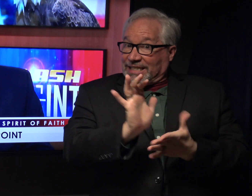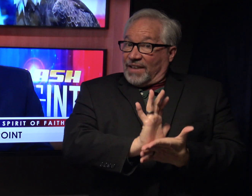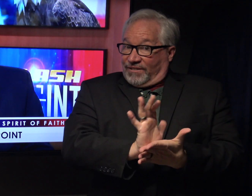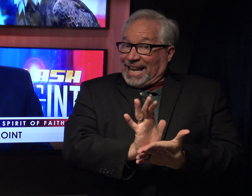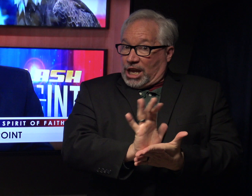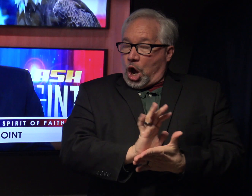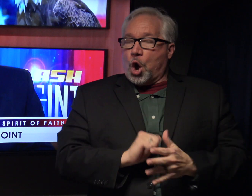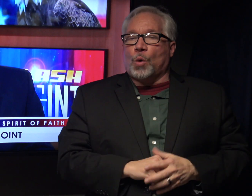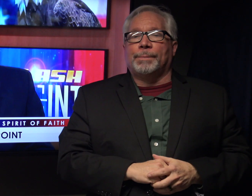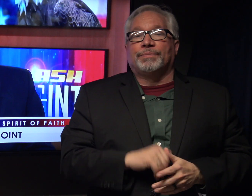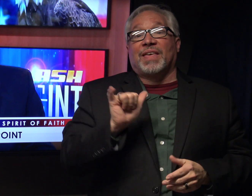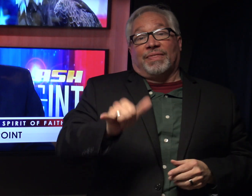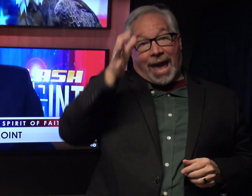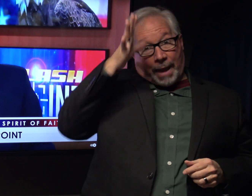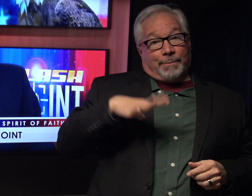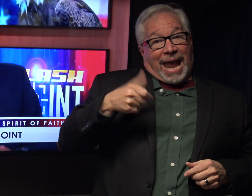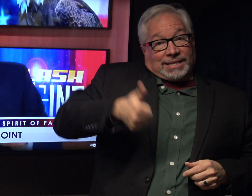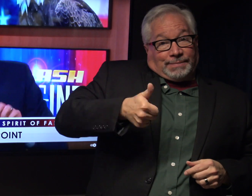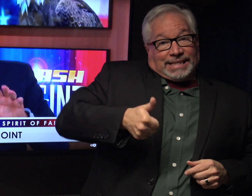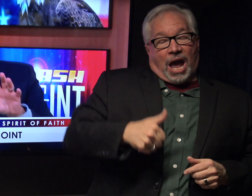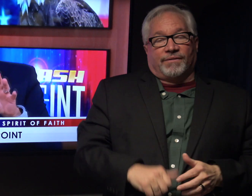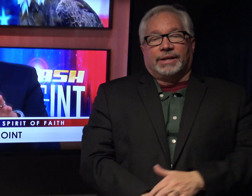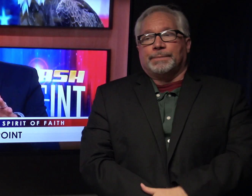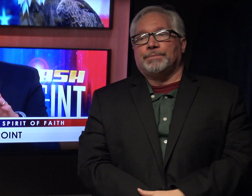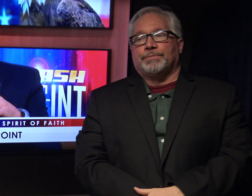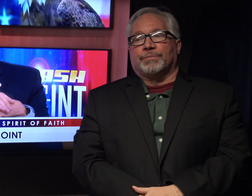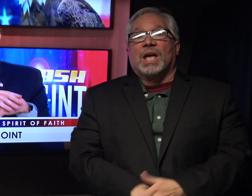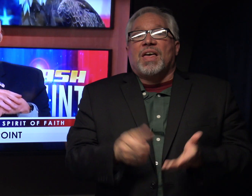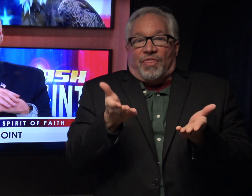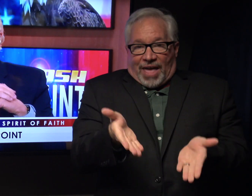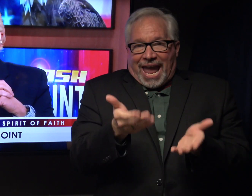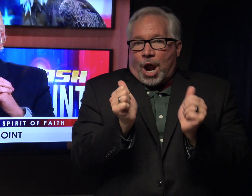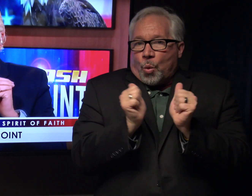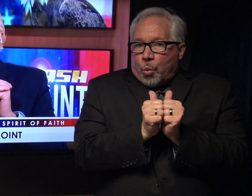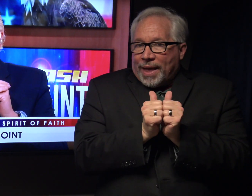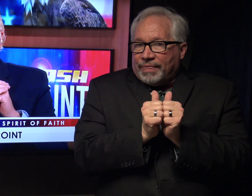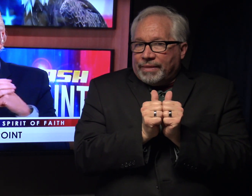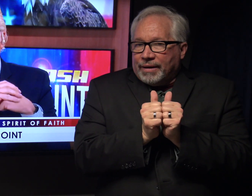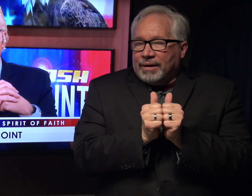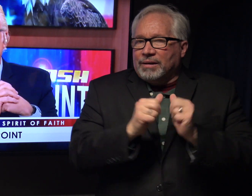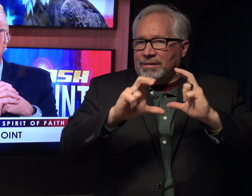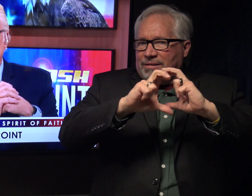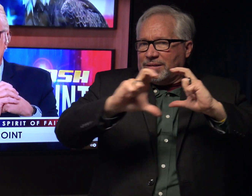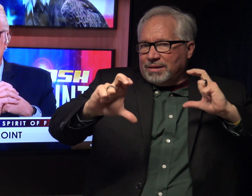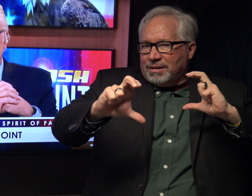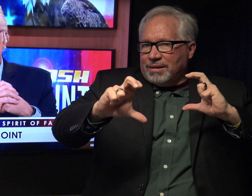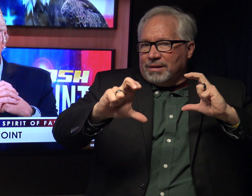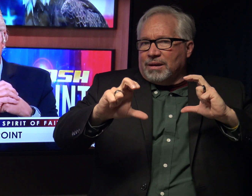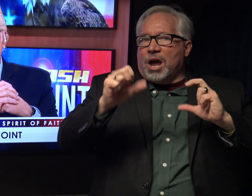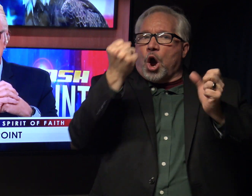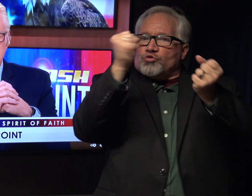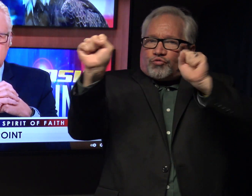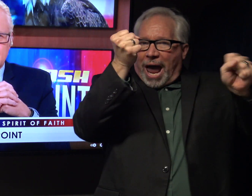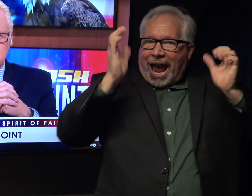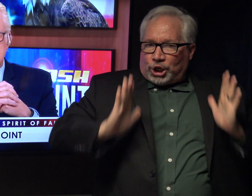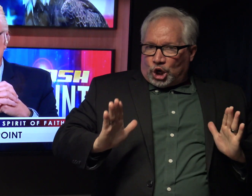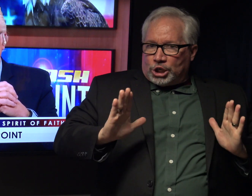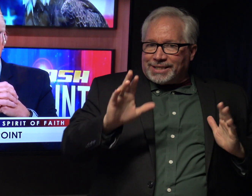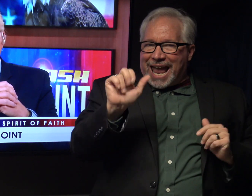Now, this gentleman was there when buses of rioters, Antifa, BLM, whatever you want